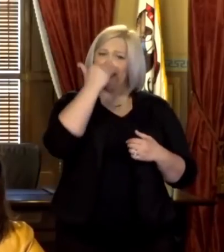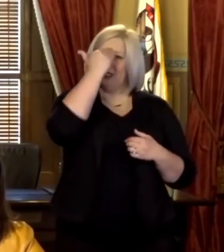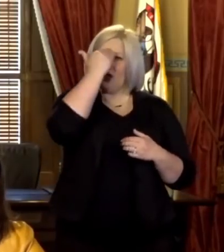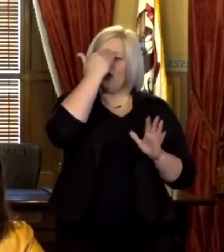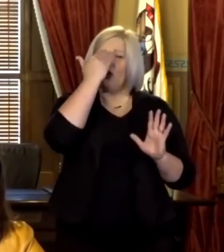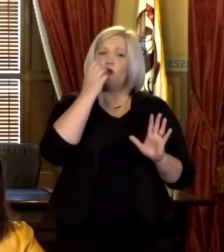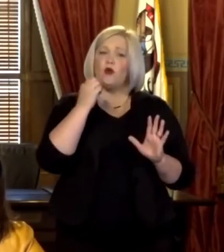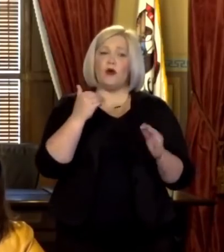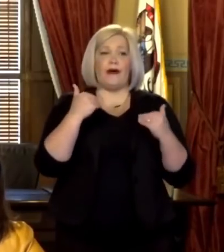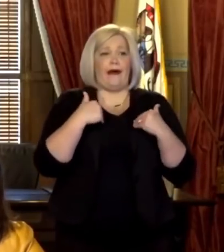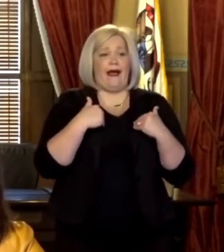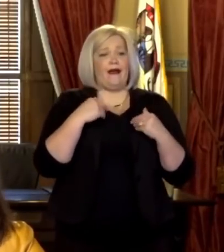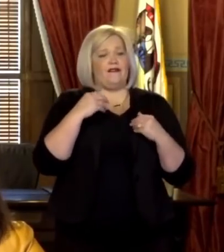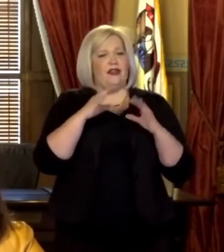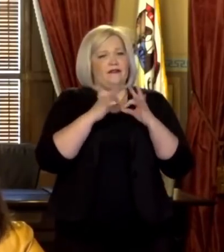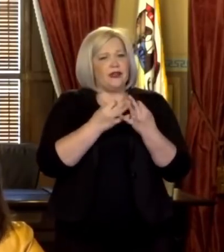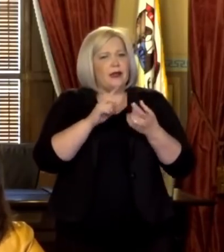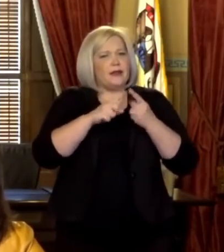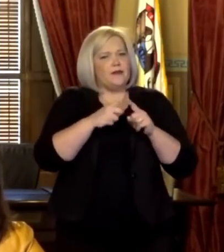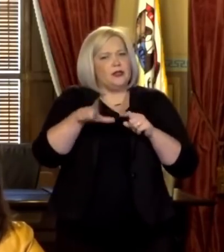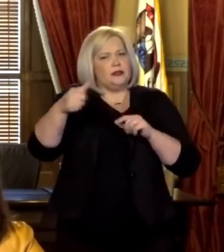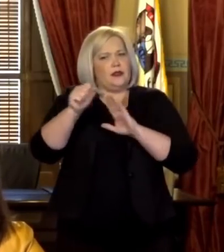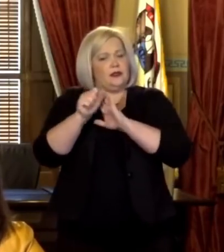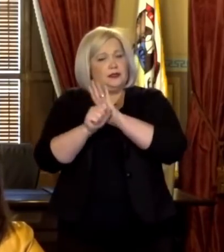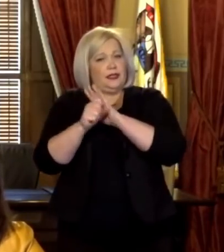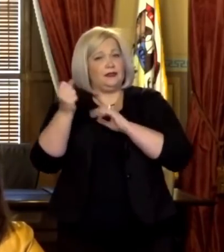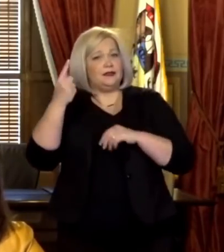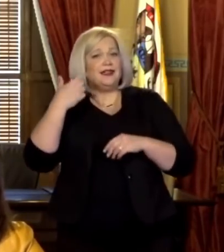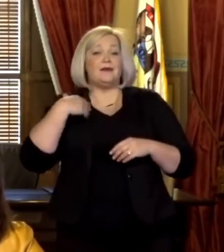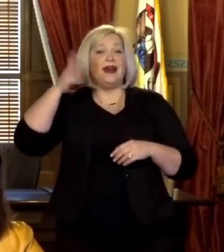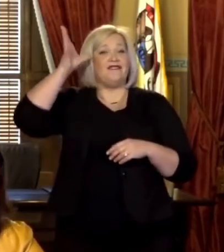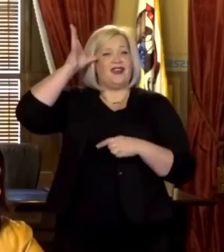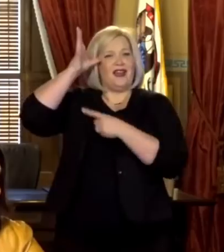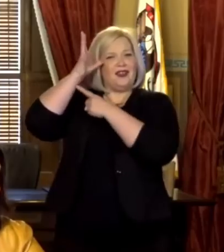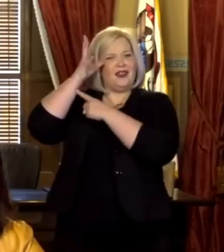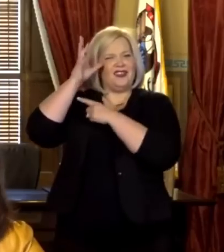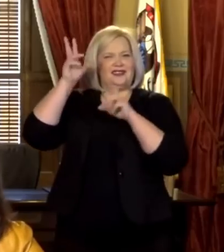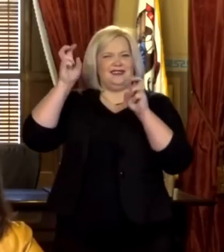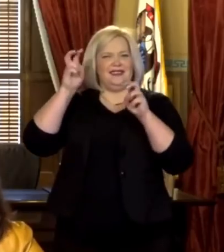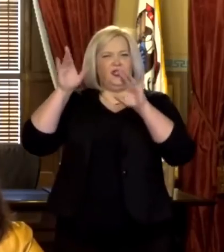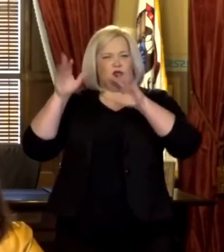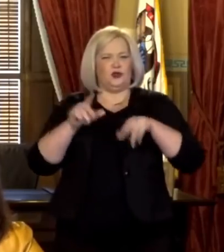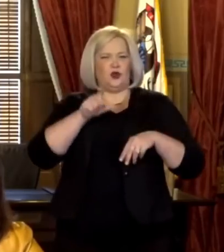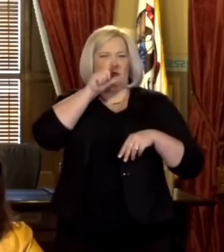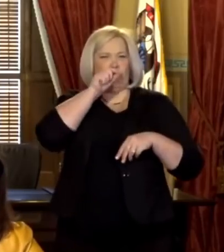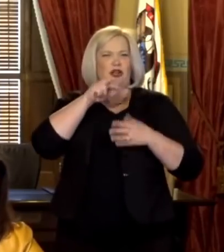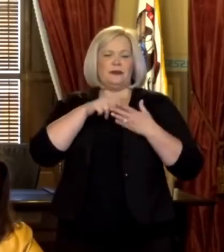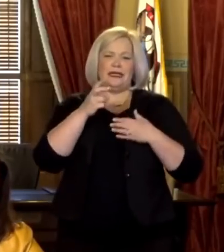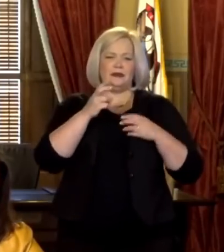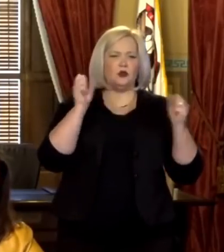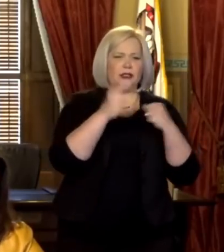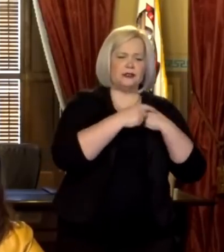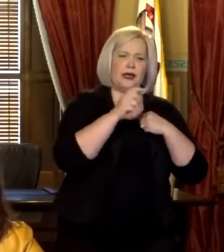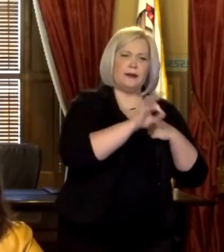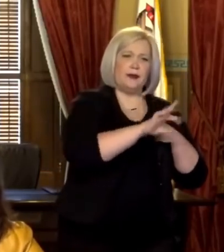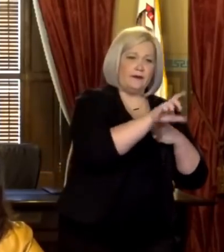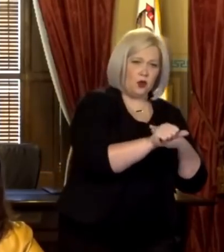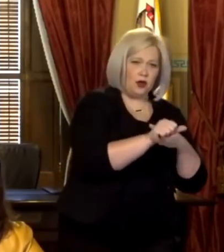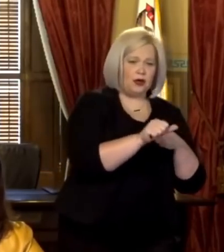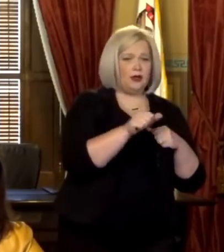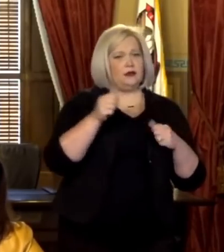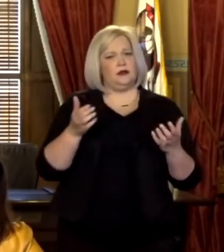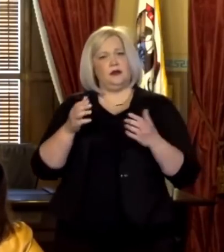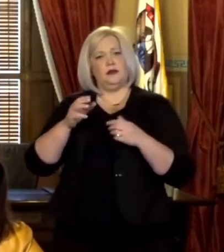loved ones in other states. I know that. My dad is a snowbird who is still in Florida, and he's got compromised